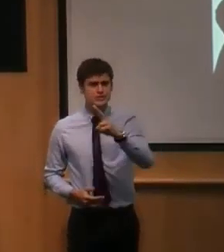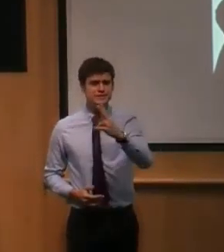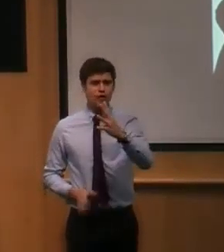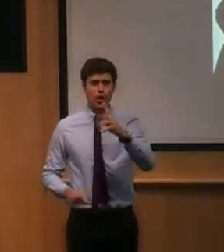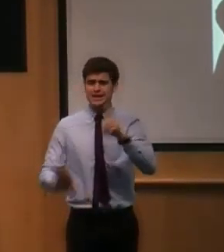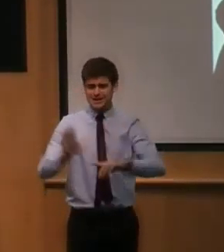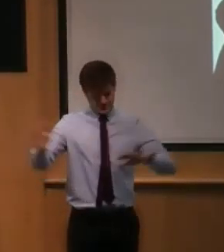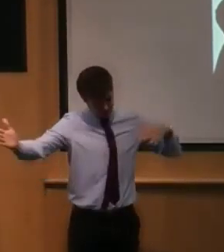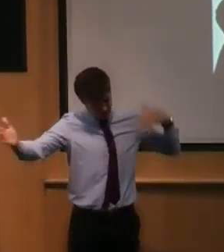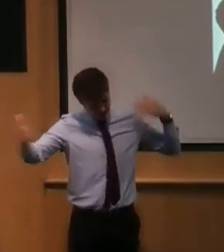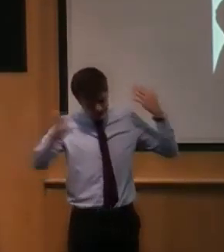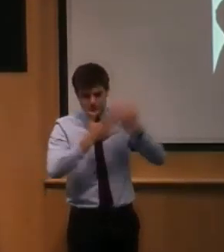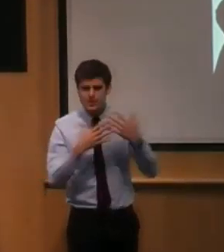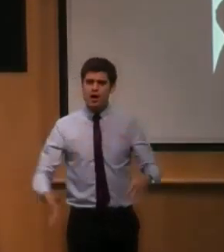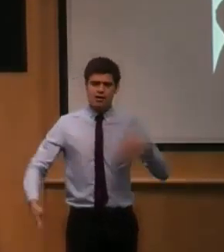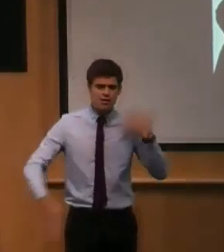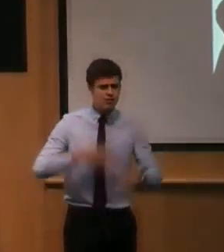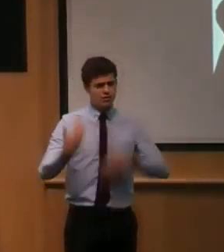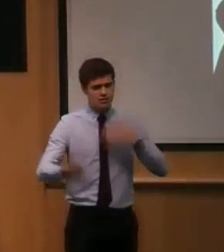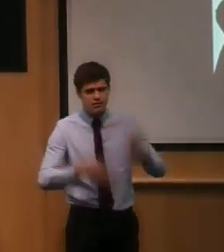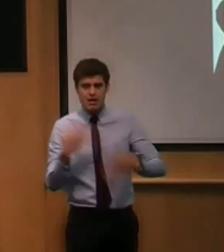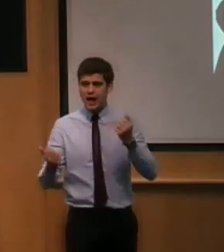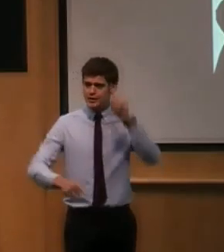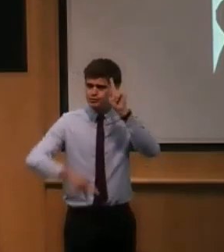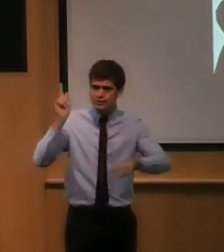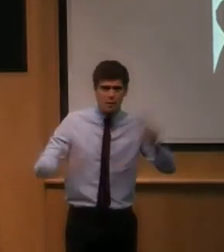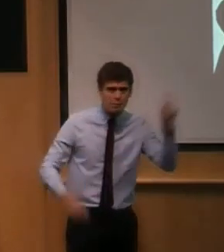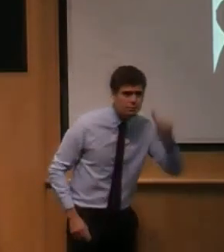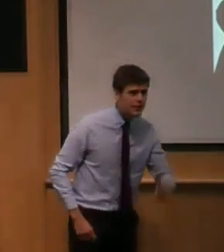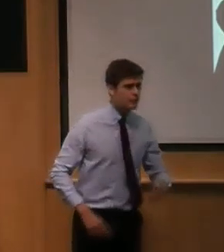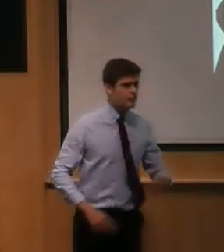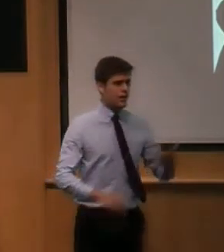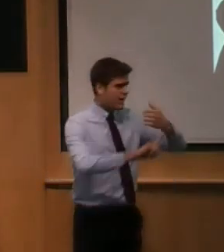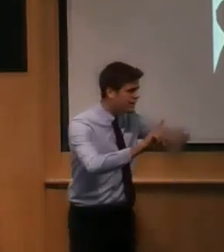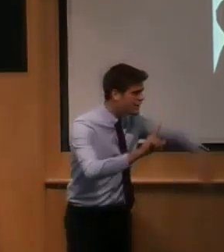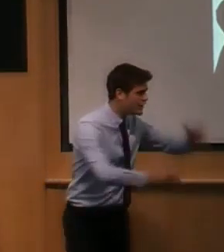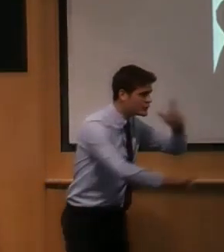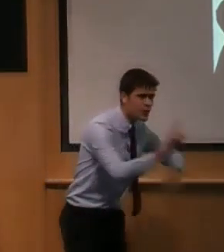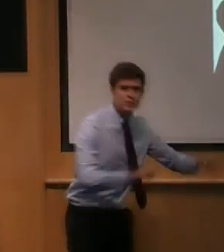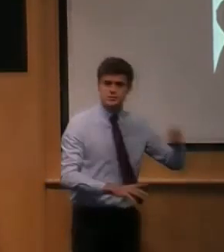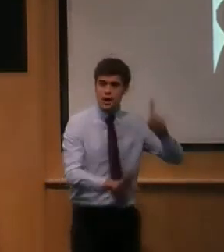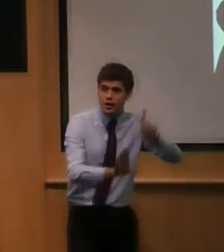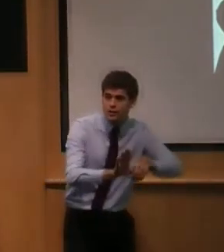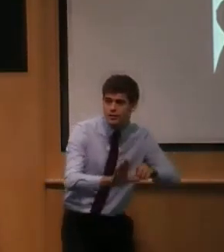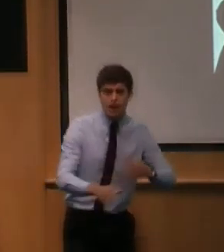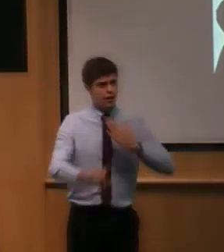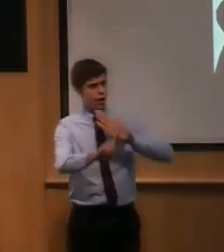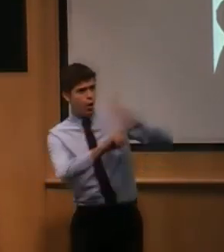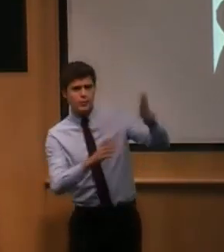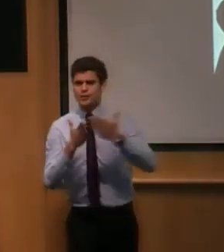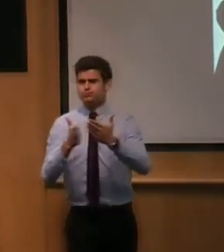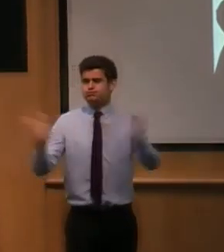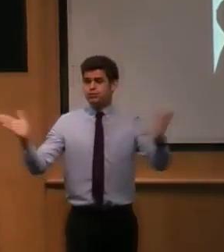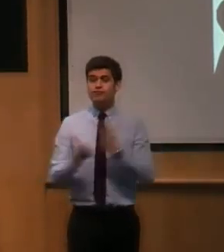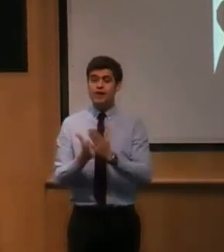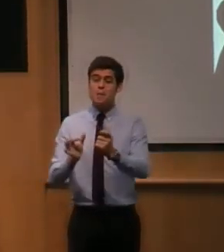you. You know, we are celebrating our 124th year of the British Deaf Association today. And we are here